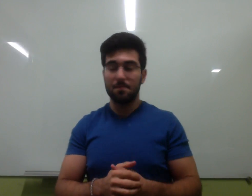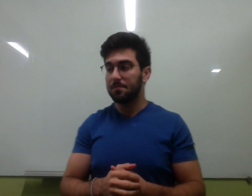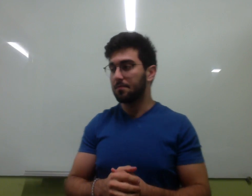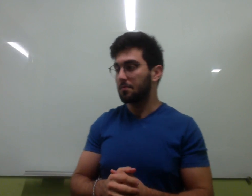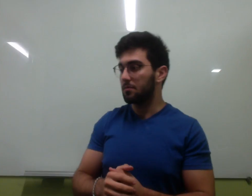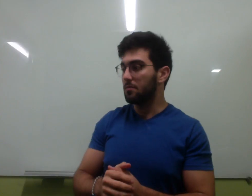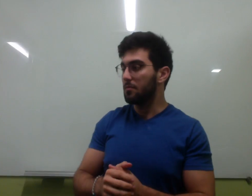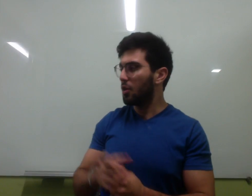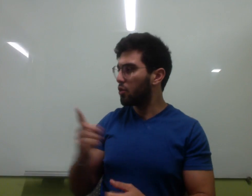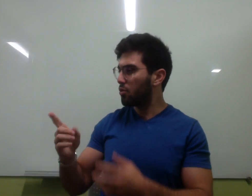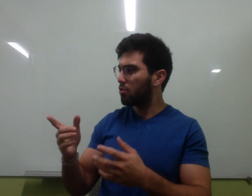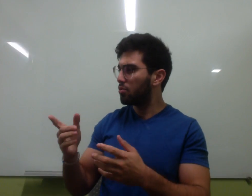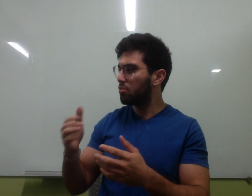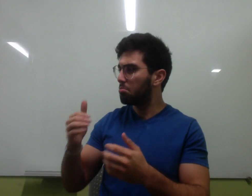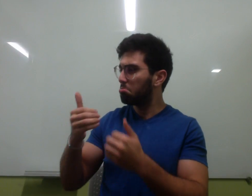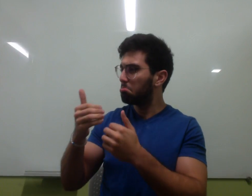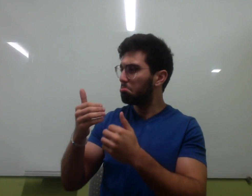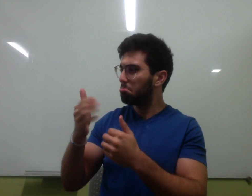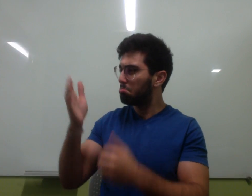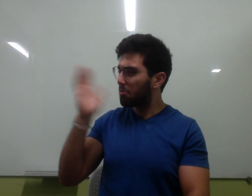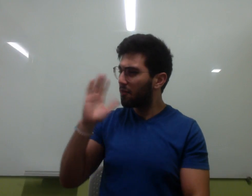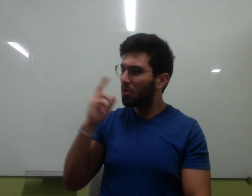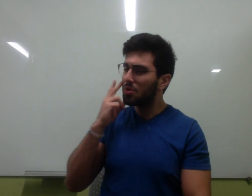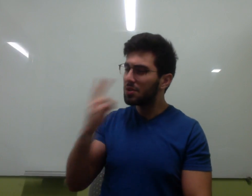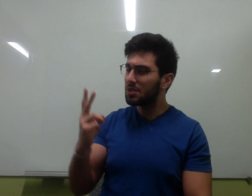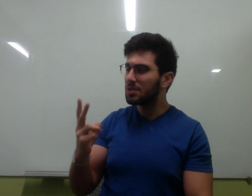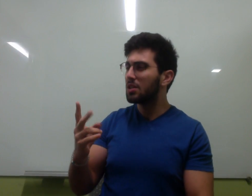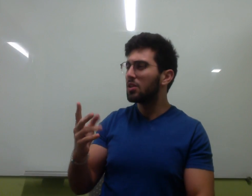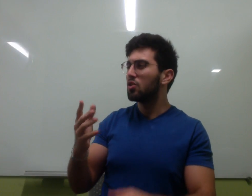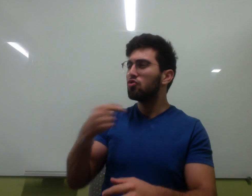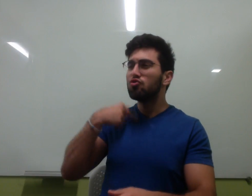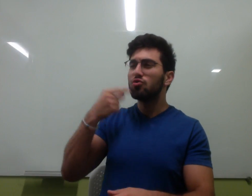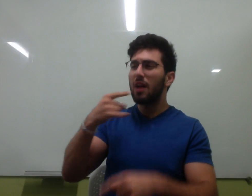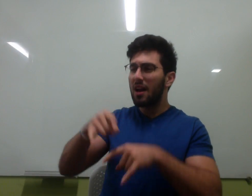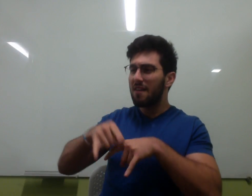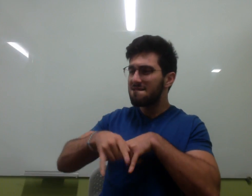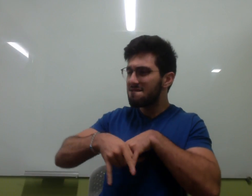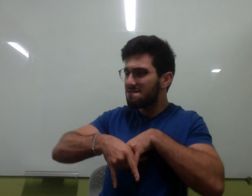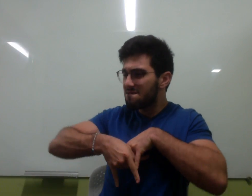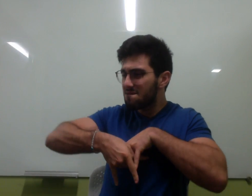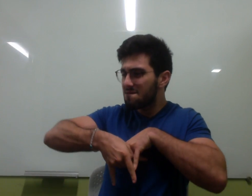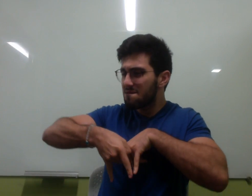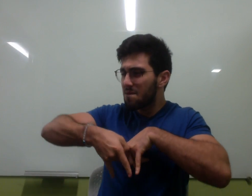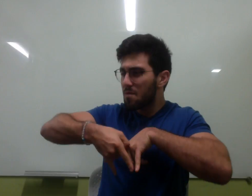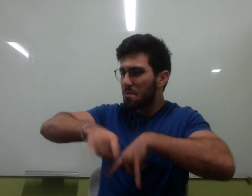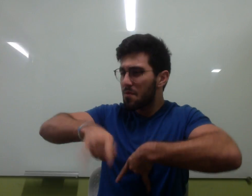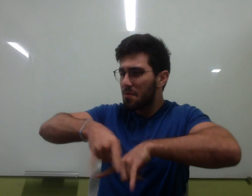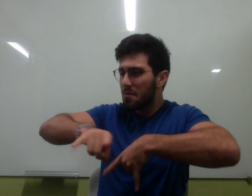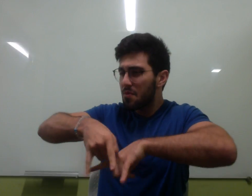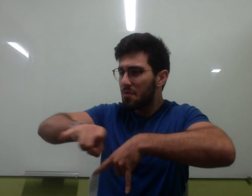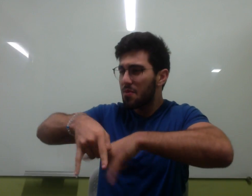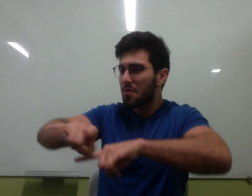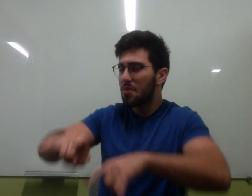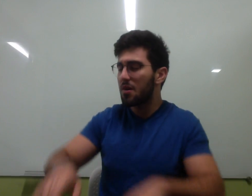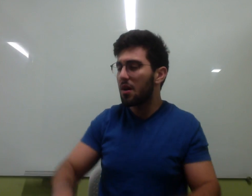I don't know that I have. You know that thing when you start to get older, Chuck, where your brain has been around long enough that it can just